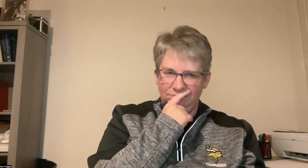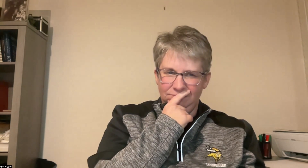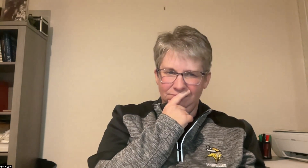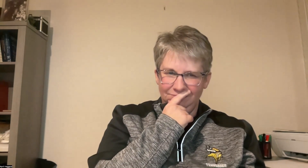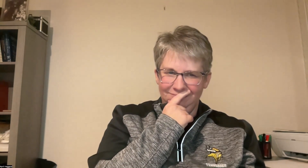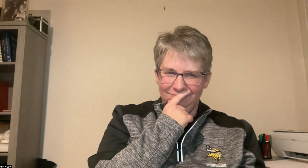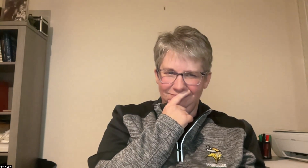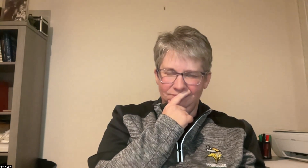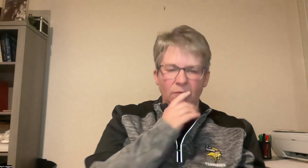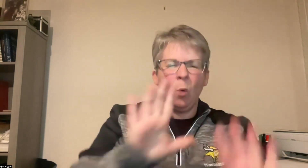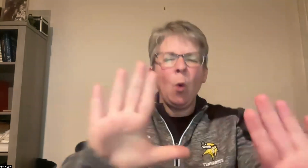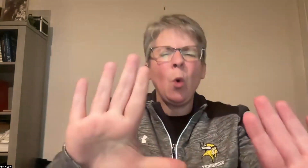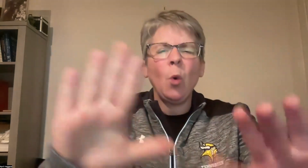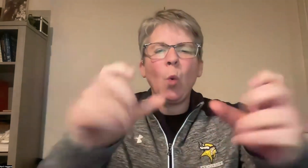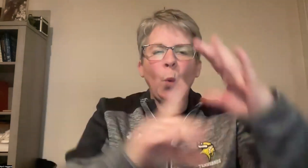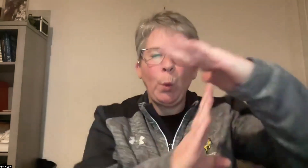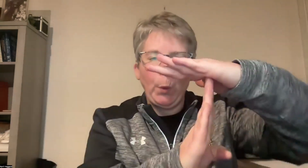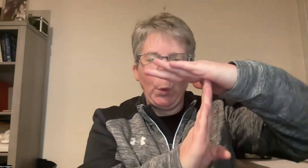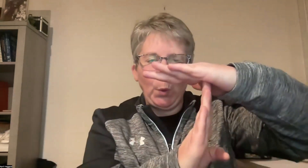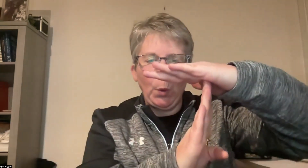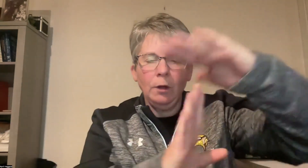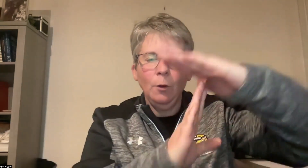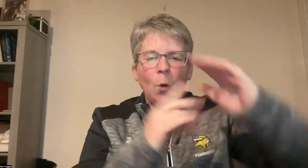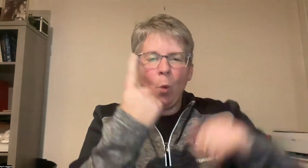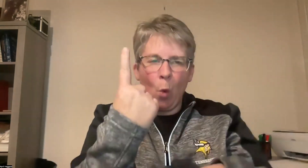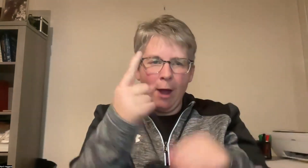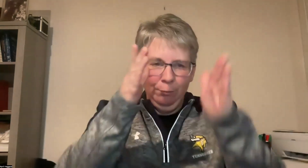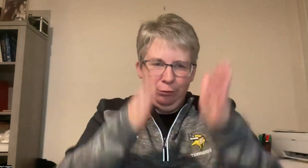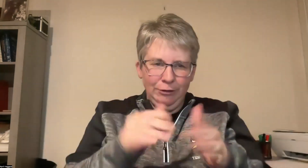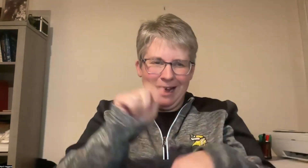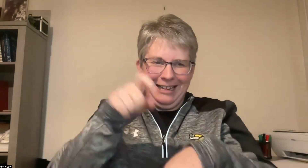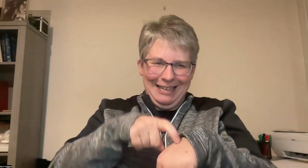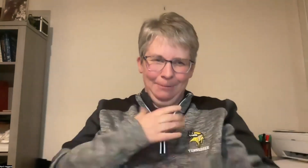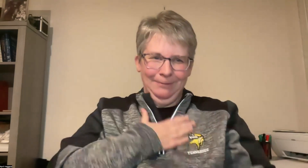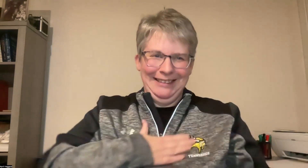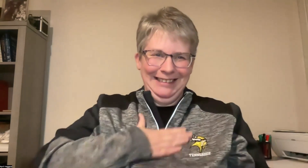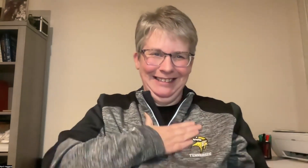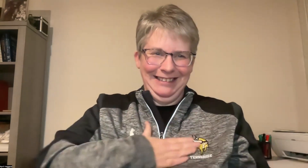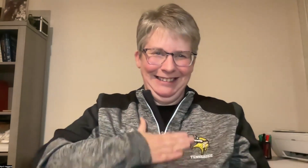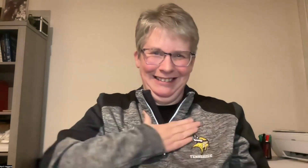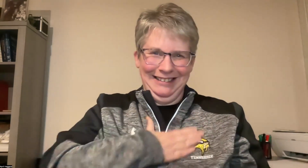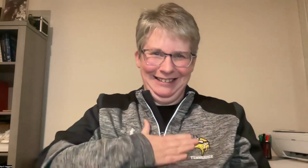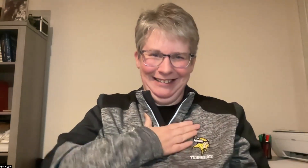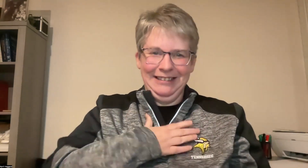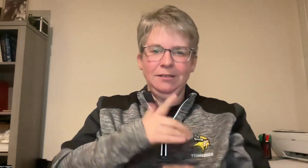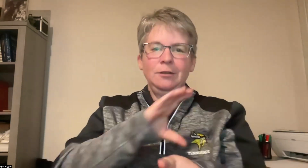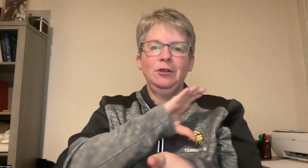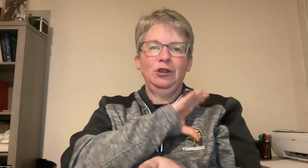We pay monthly for Right, the domain every year. And we might lose that then? Would we lose that? Okay, and April's saying, hold on, we need to